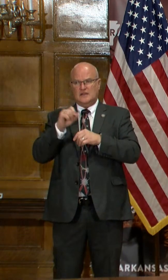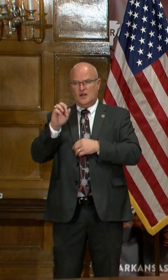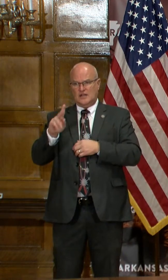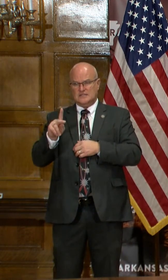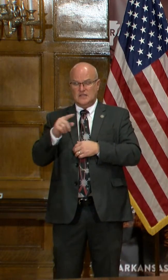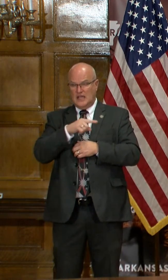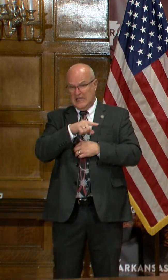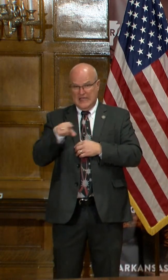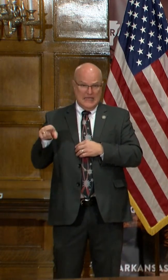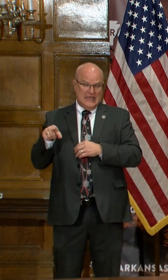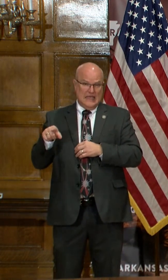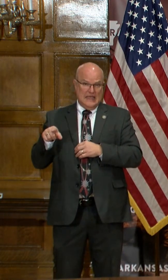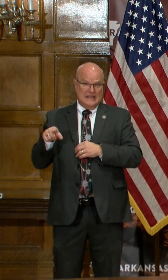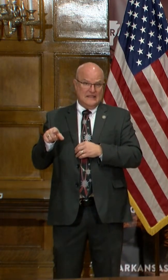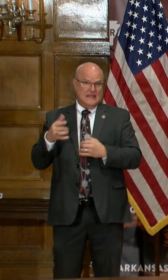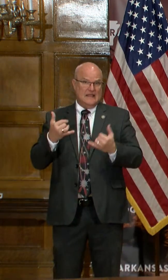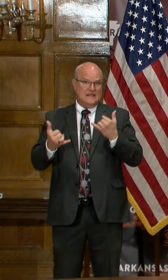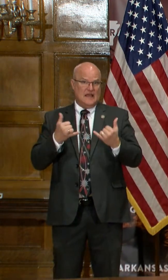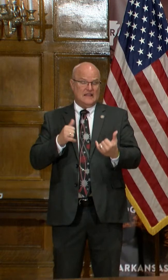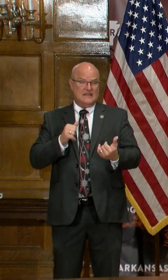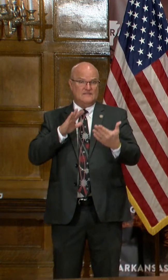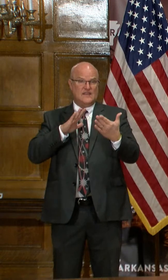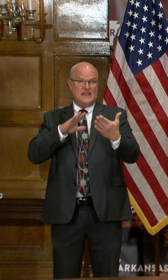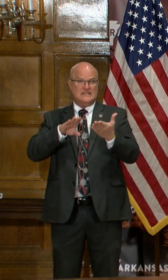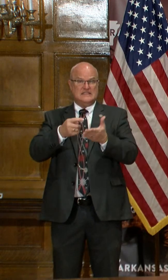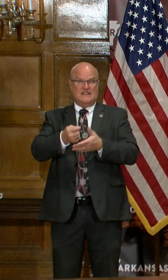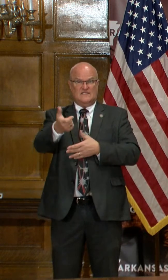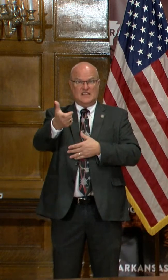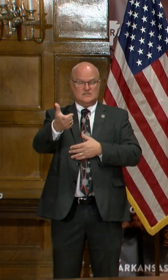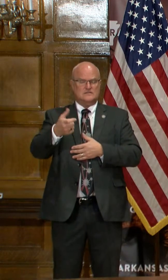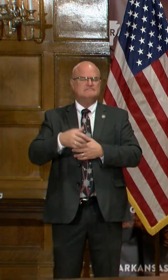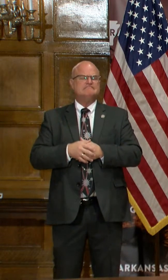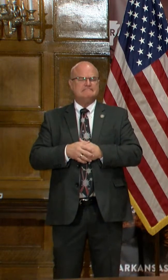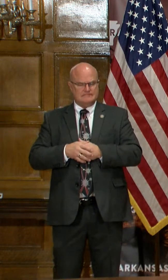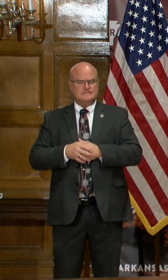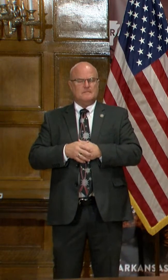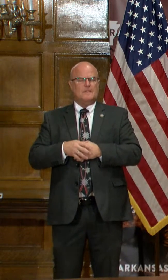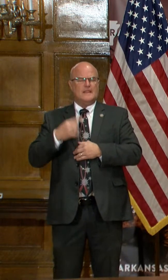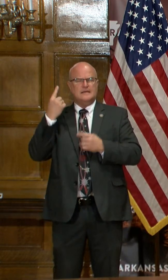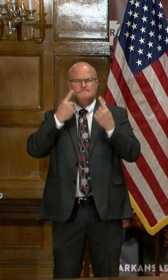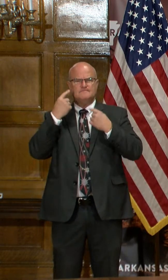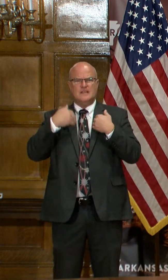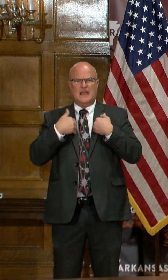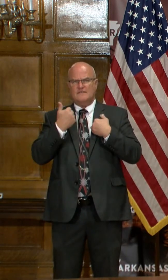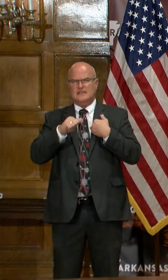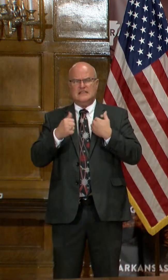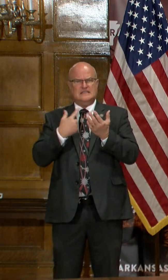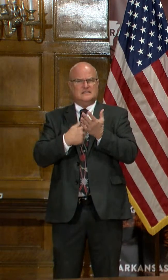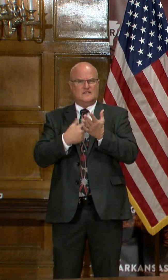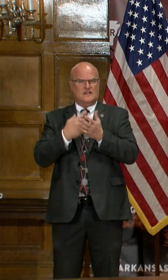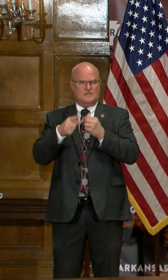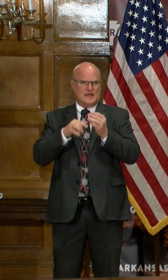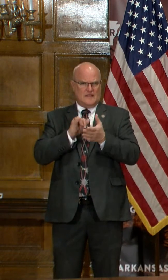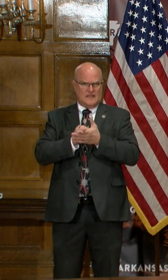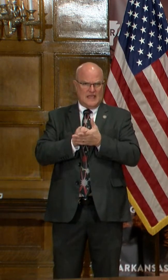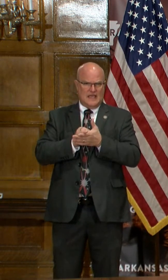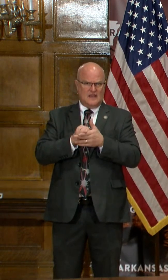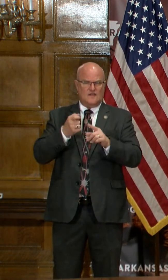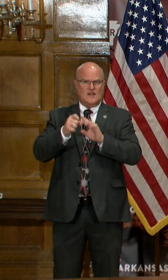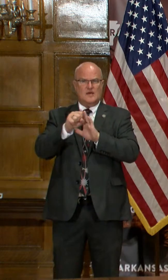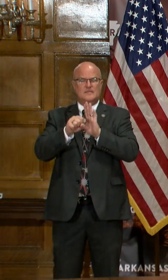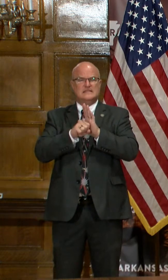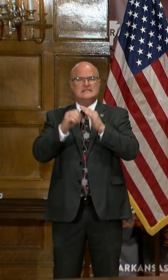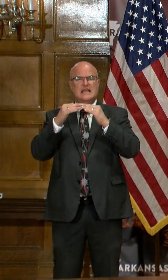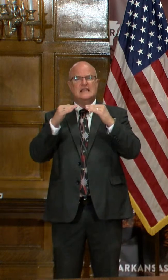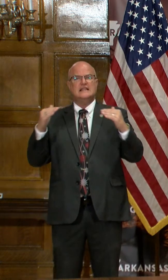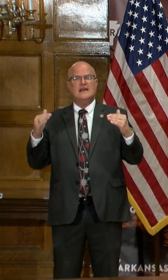and they will likely face eviction. I'm just wondering if you're having any conversations about that on the state